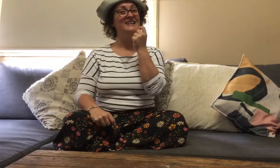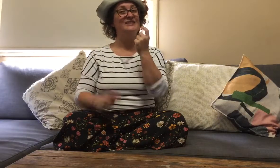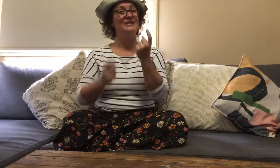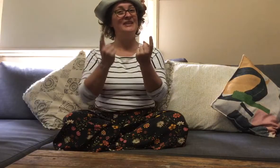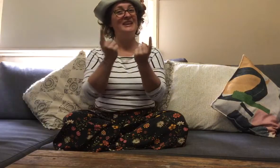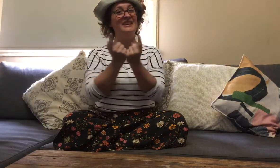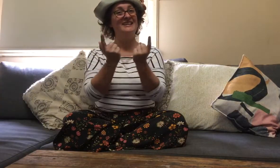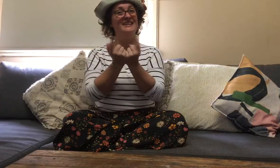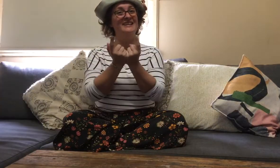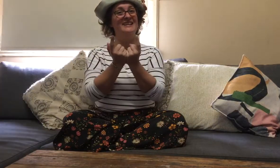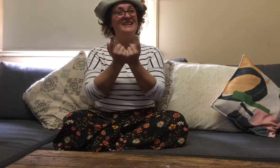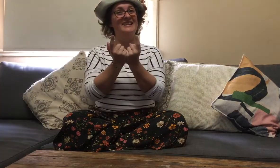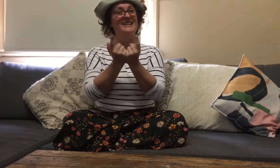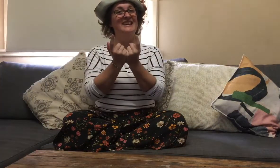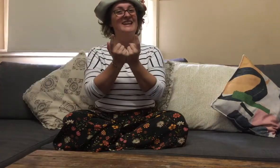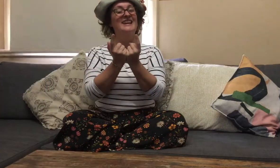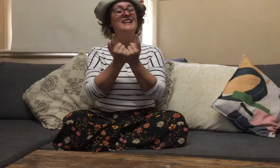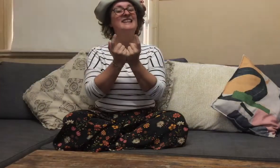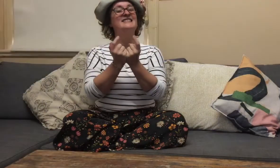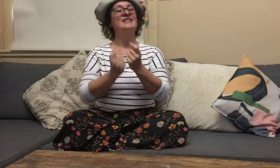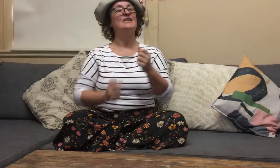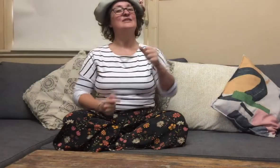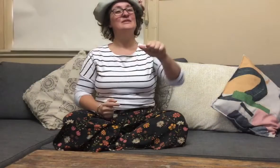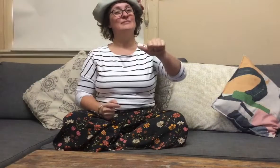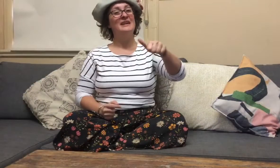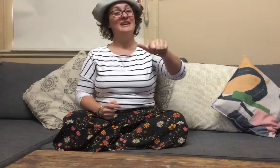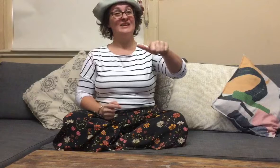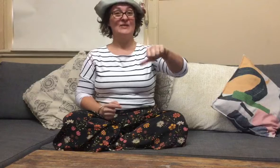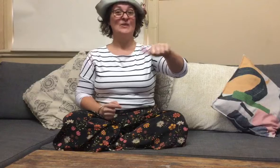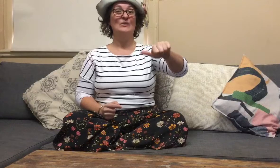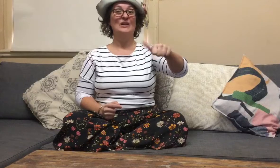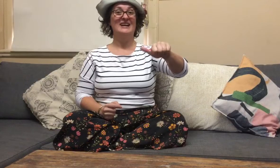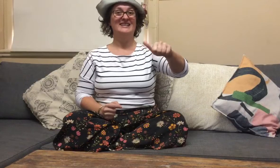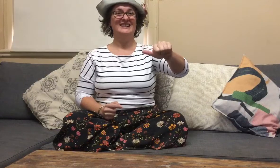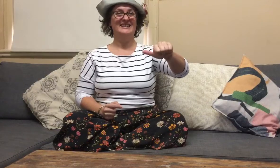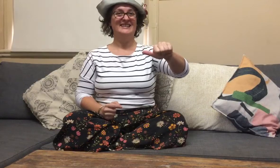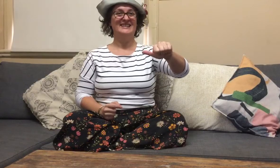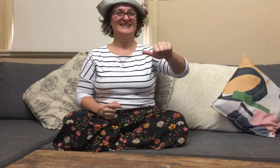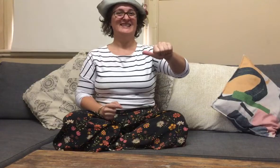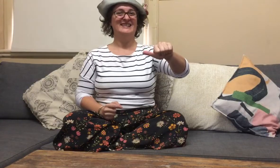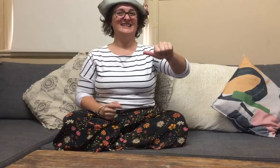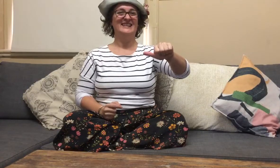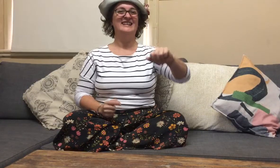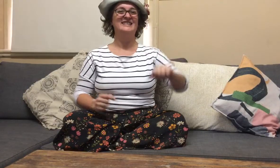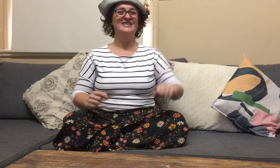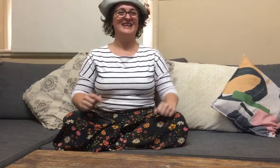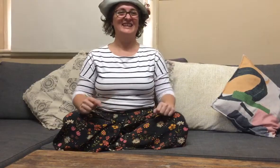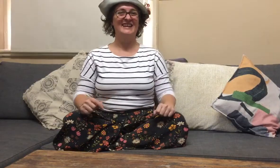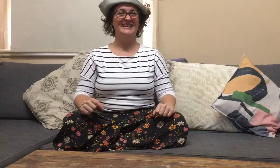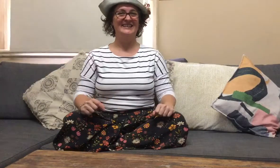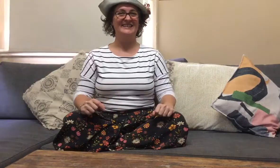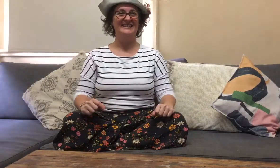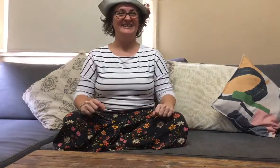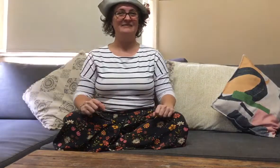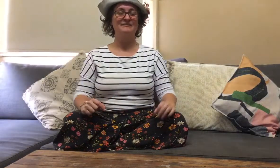little thing is going to be all right. Let's do that again.